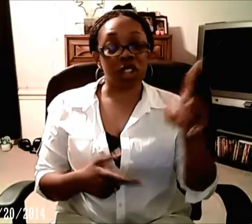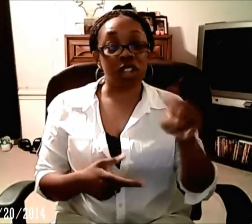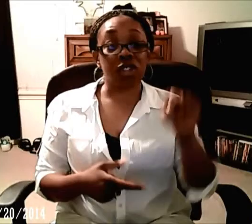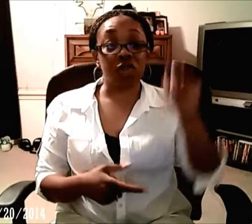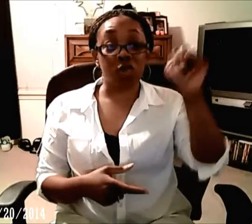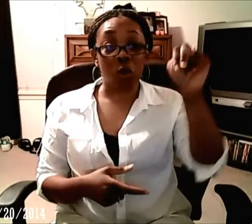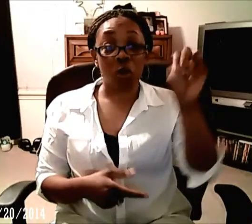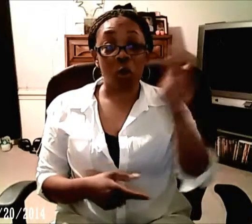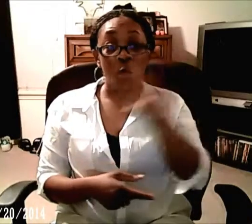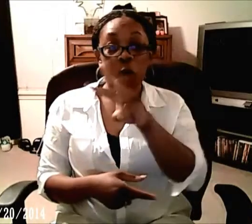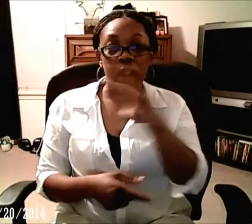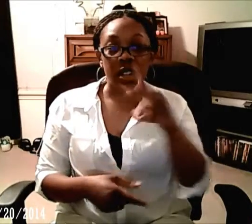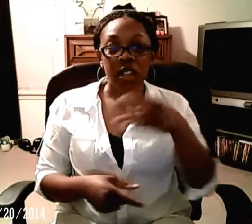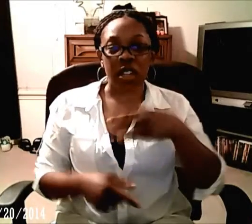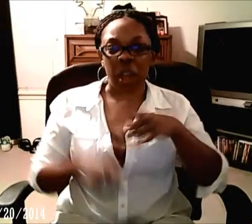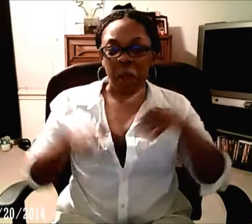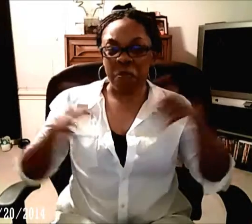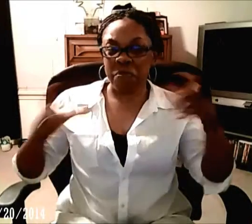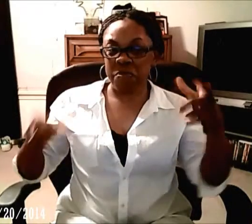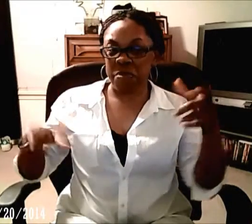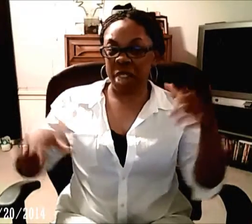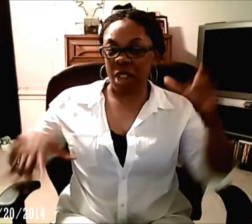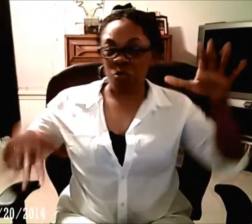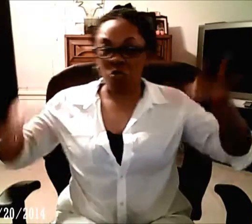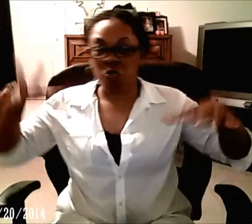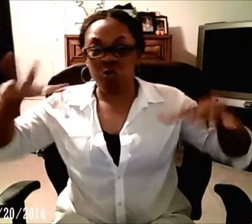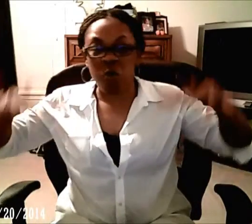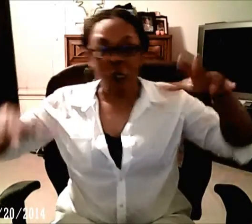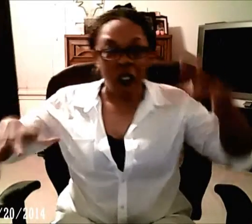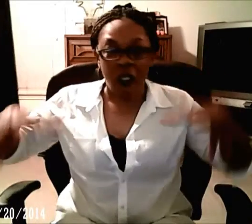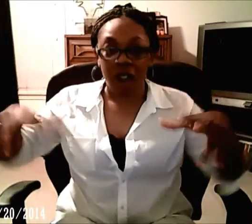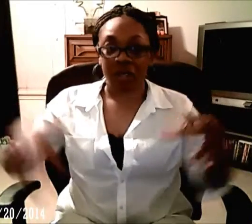figure walking through the forest, eating little Kwakiutl Indians.